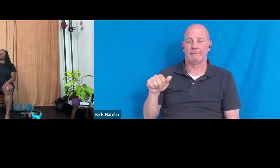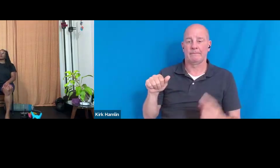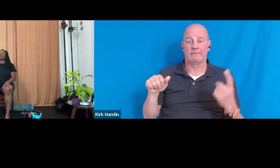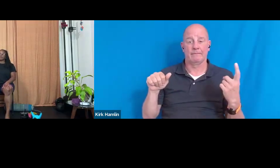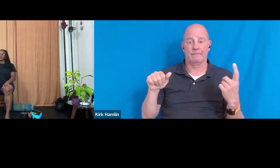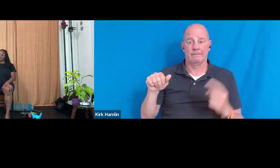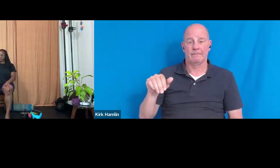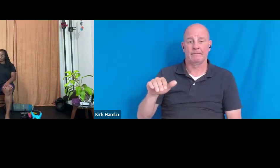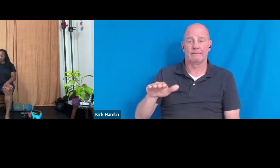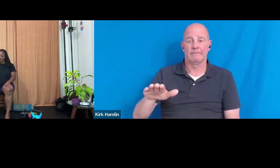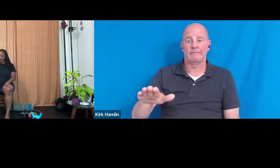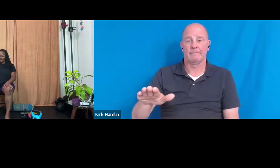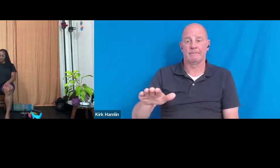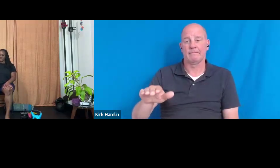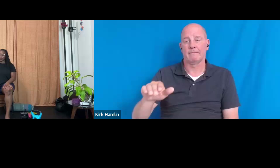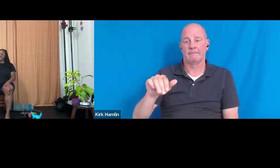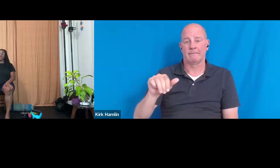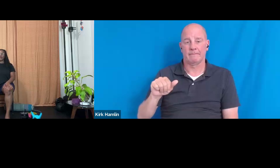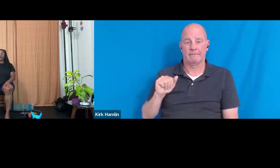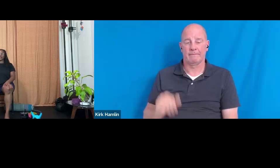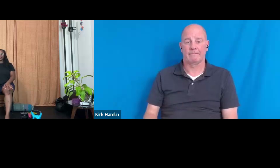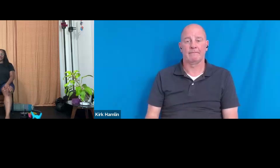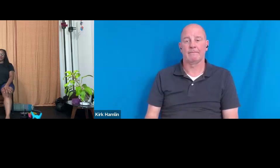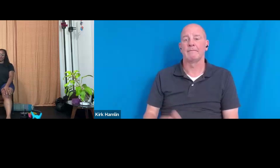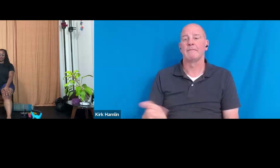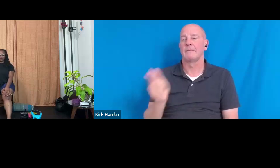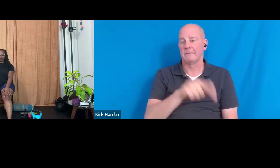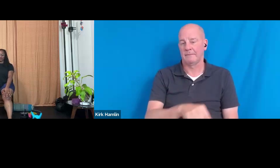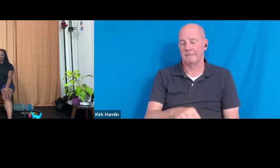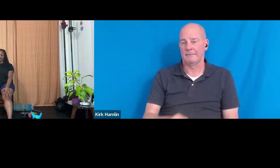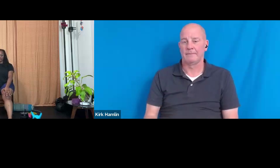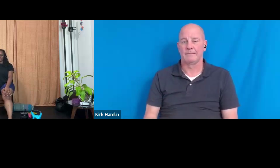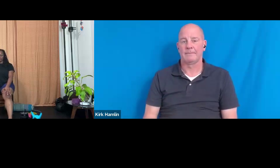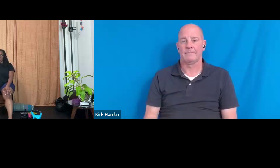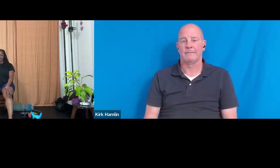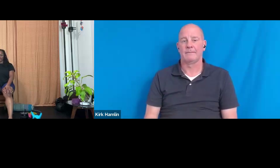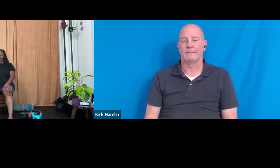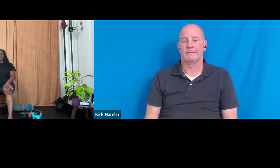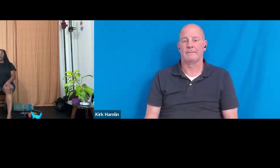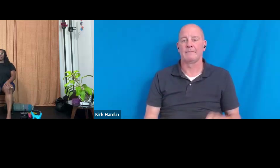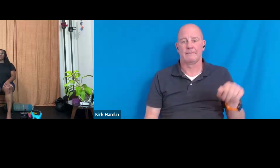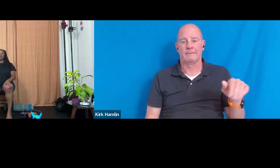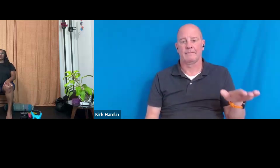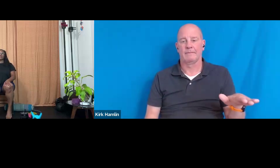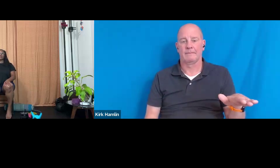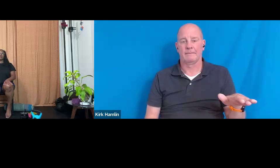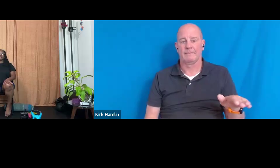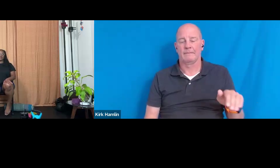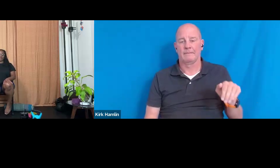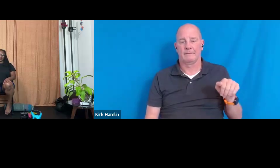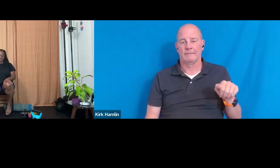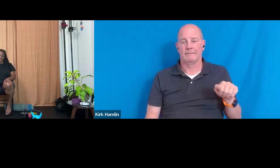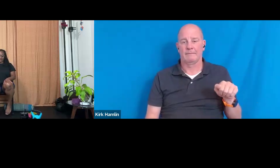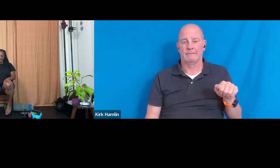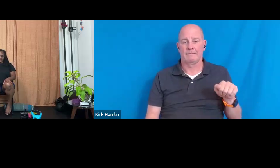Last one. Switch sides. So we're starting away from our body and pulling the